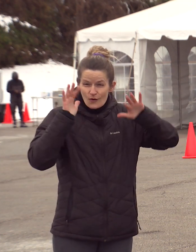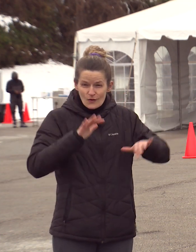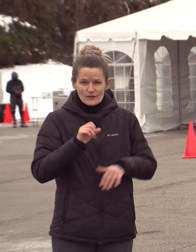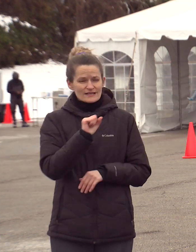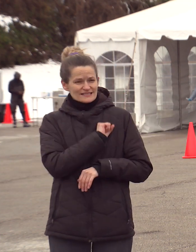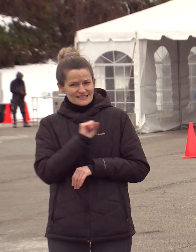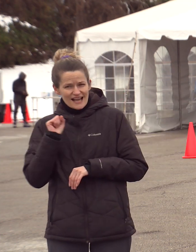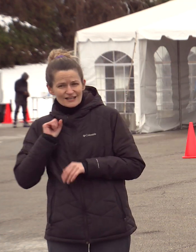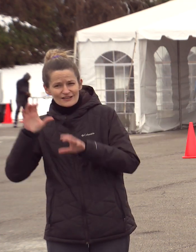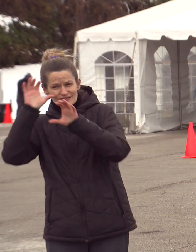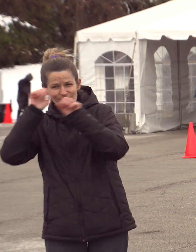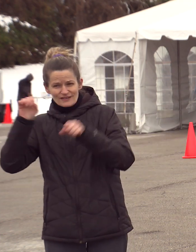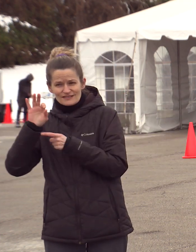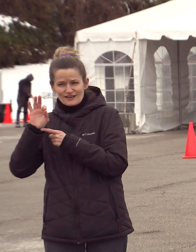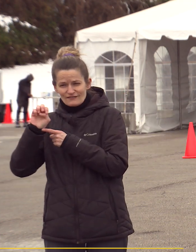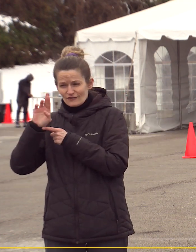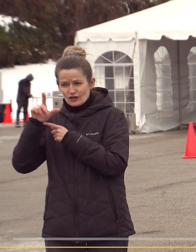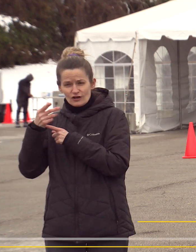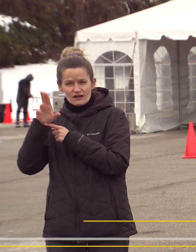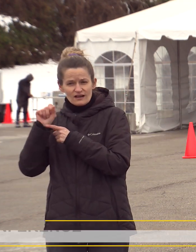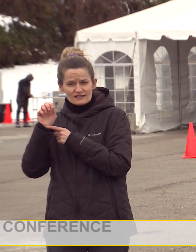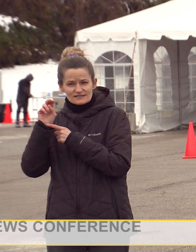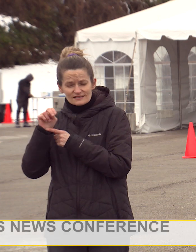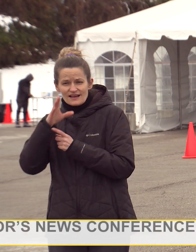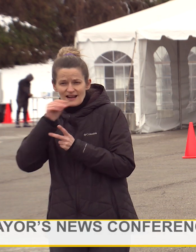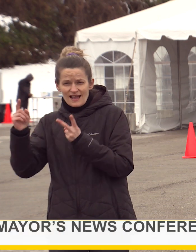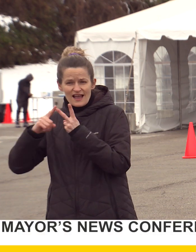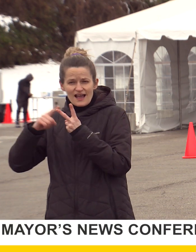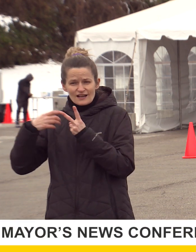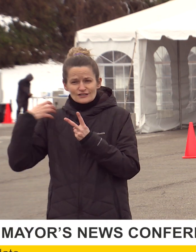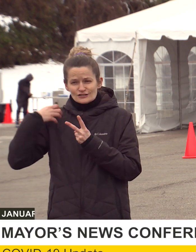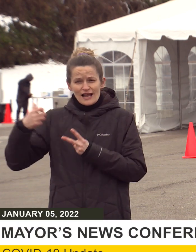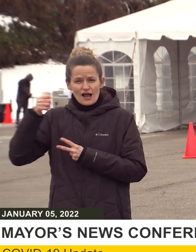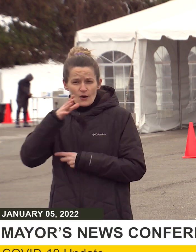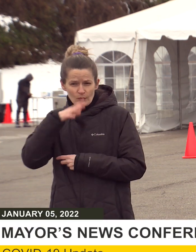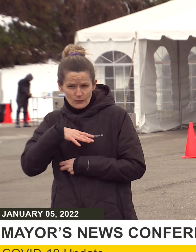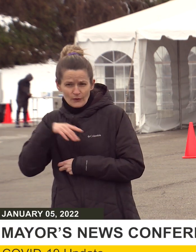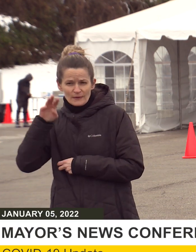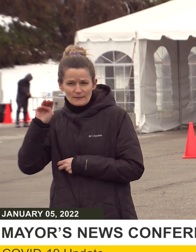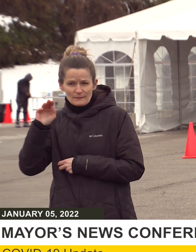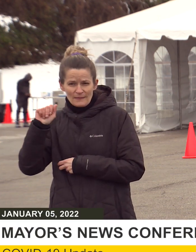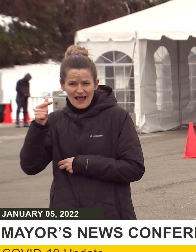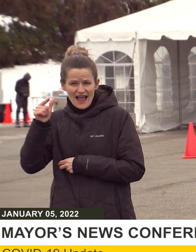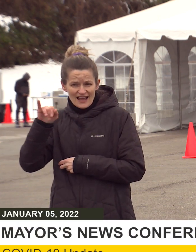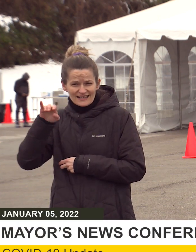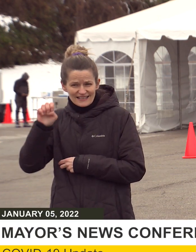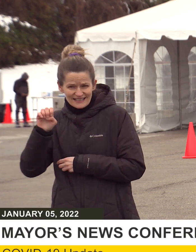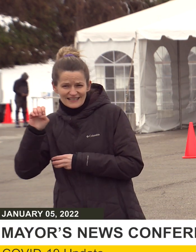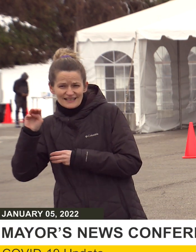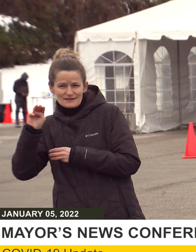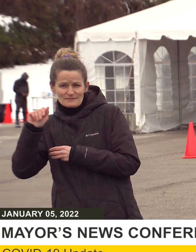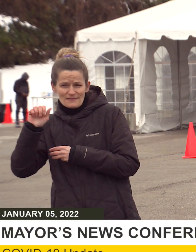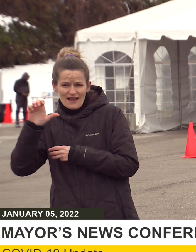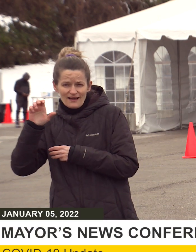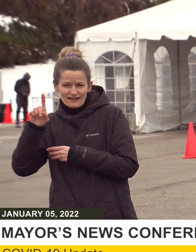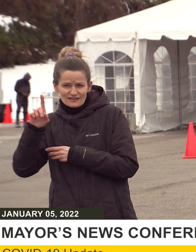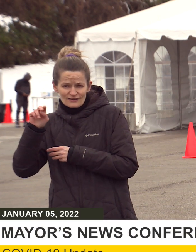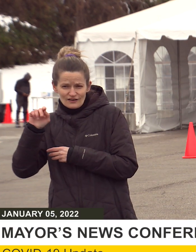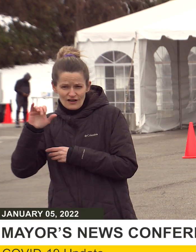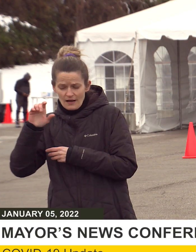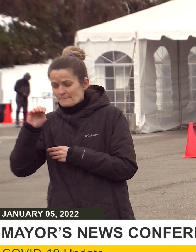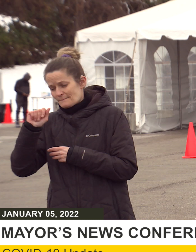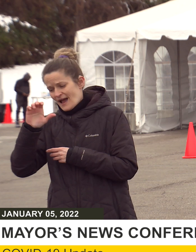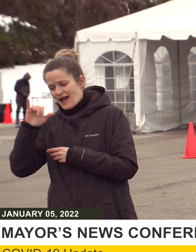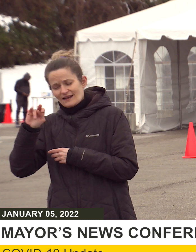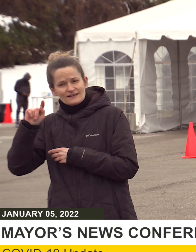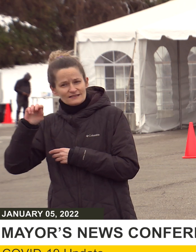Chairwoman Maggie McIntosh, our city delegation chair, Delegate Stephanie Smith, Senator Corey McCray, and Senator